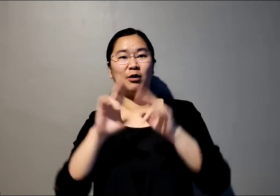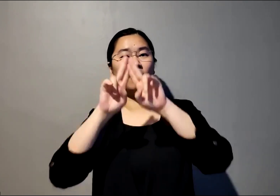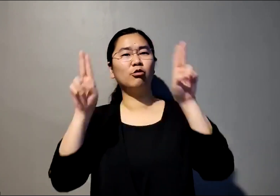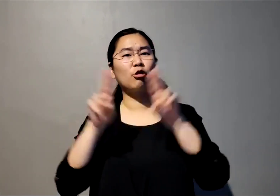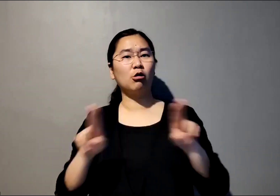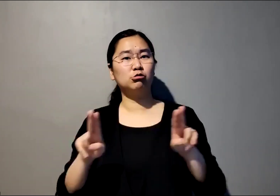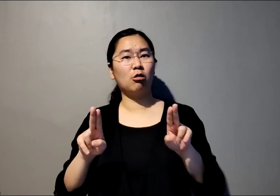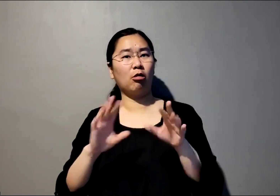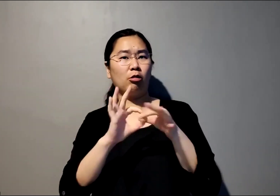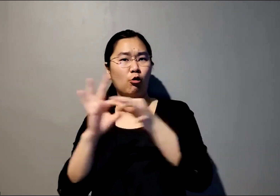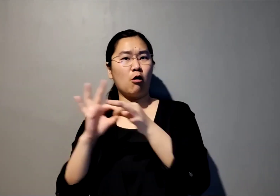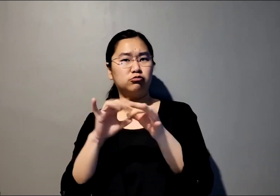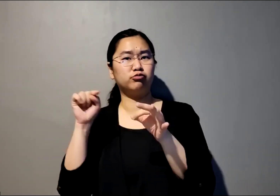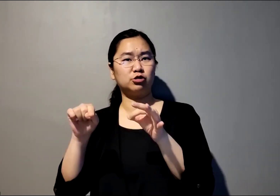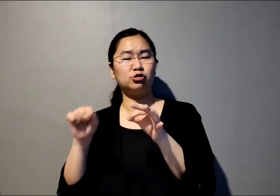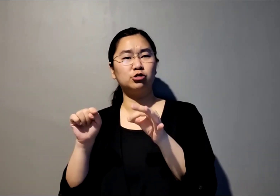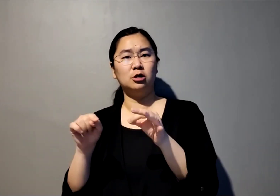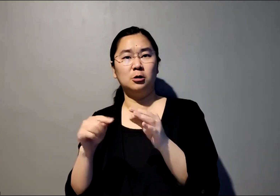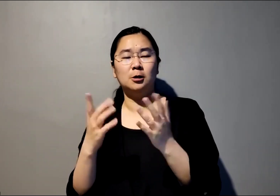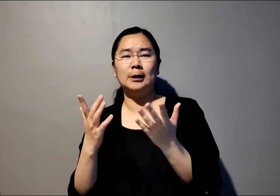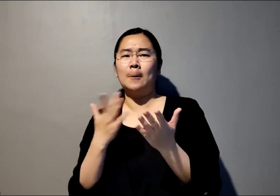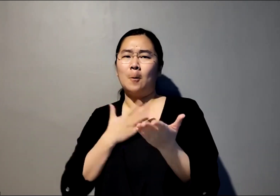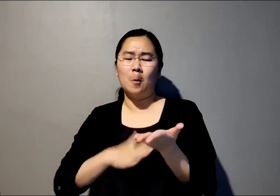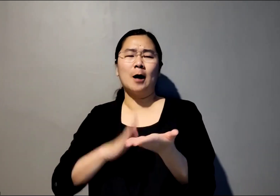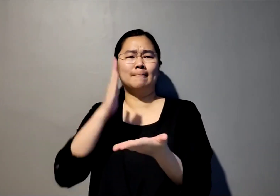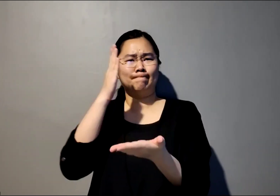really in favor of supporting